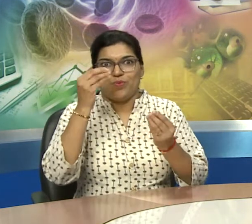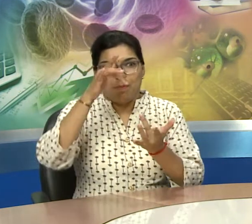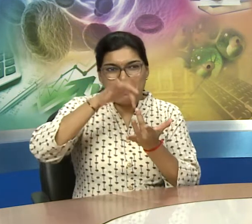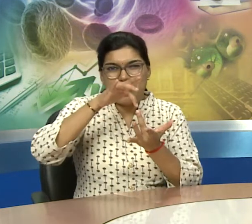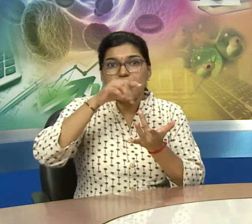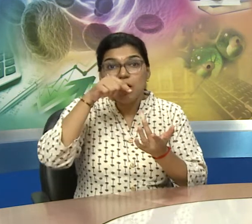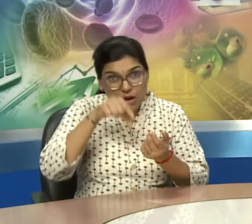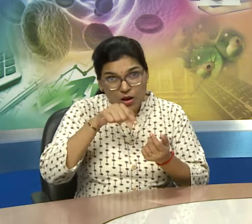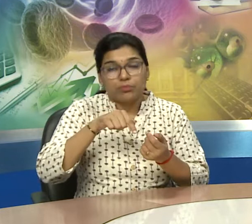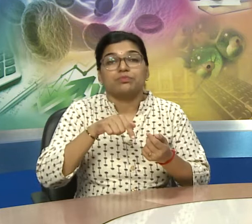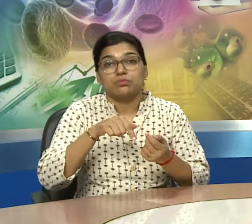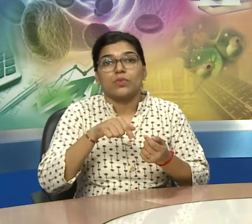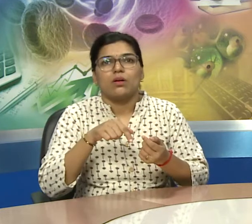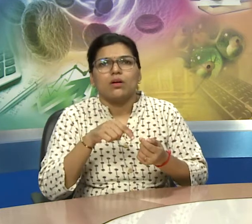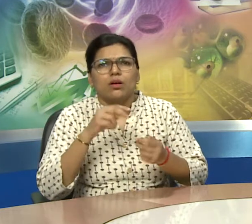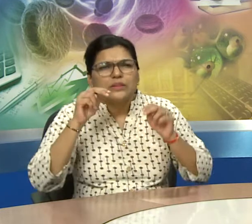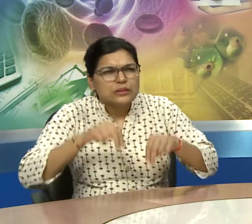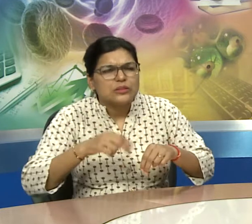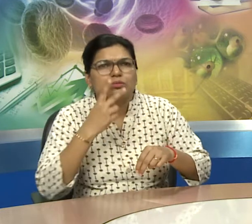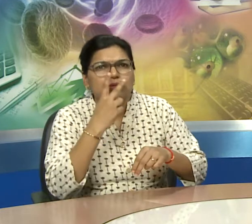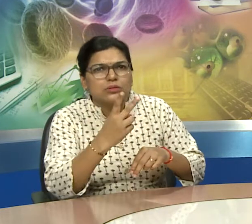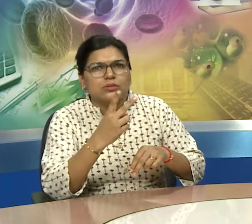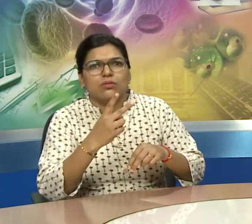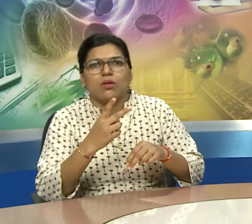These primitive humans needed to till the land